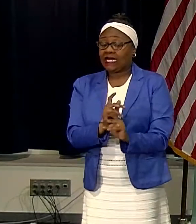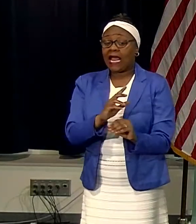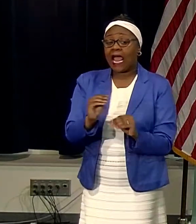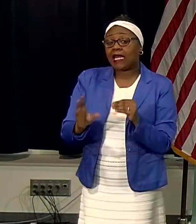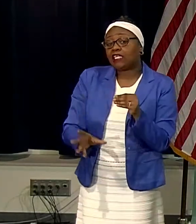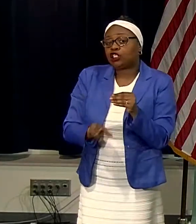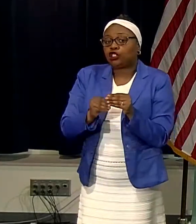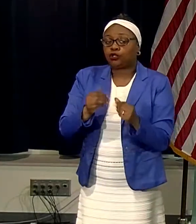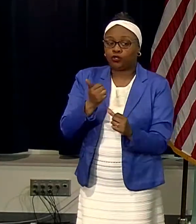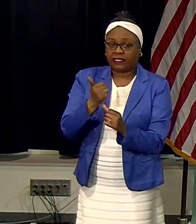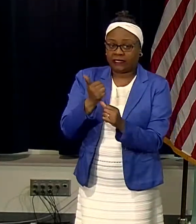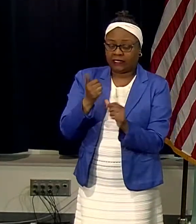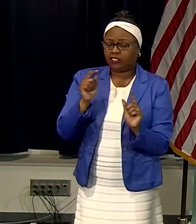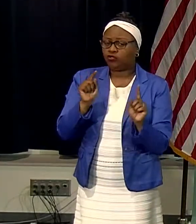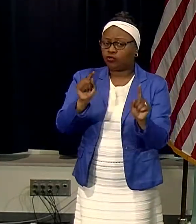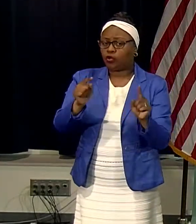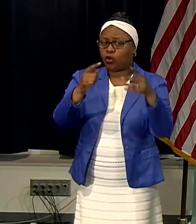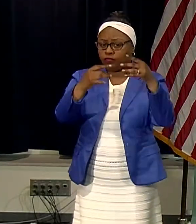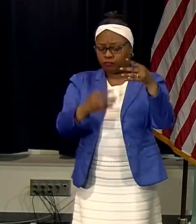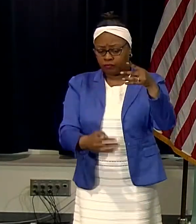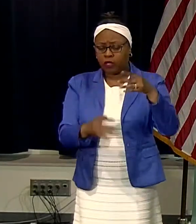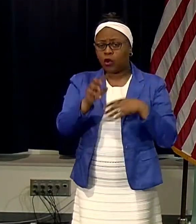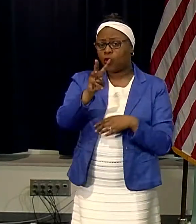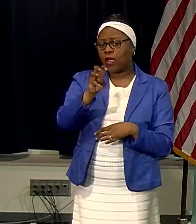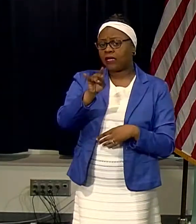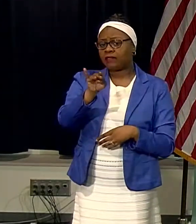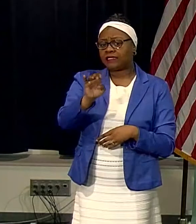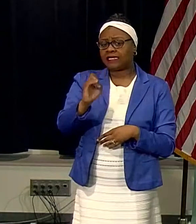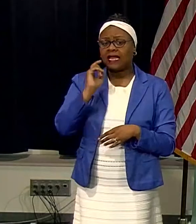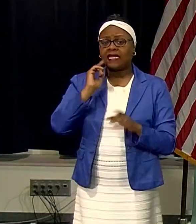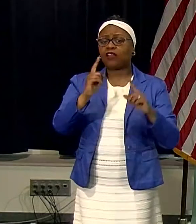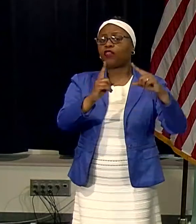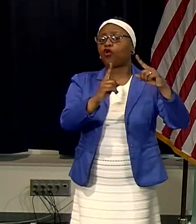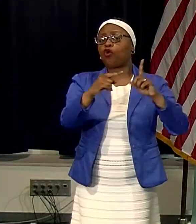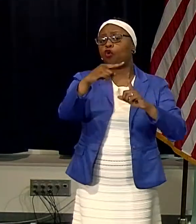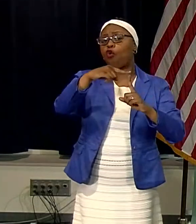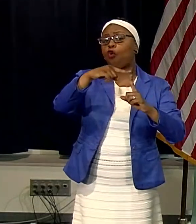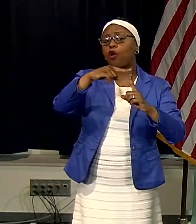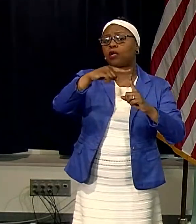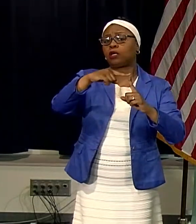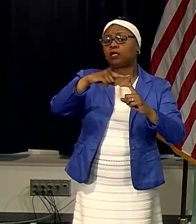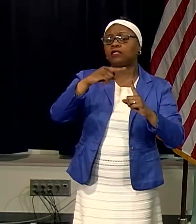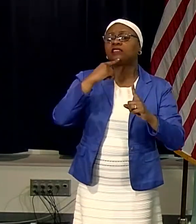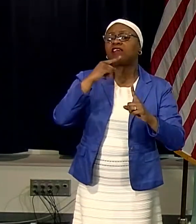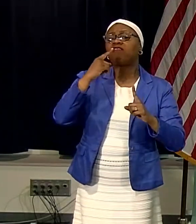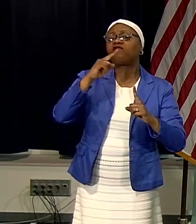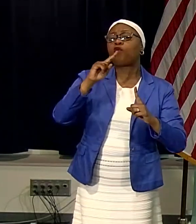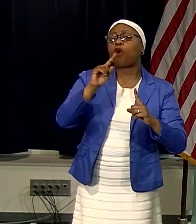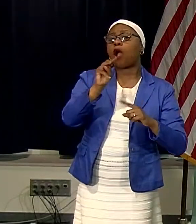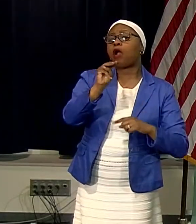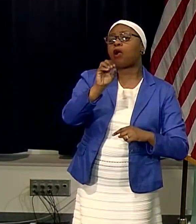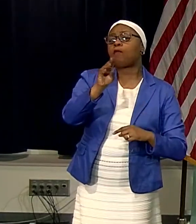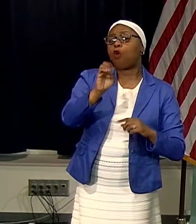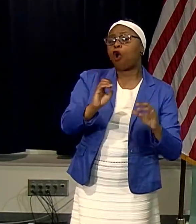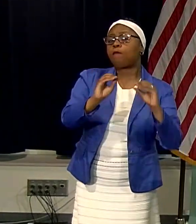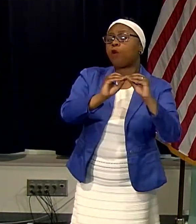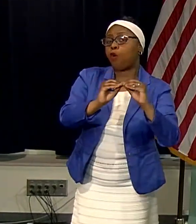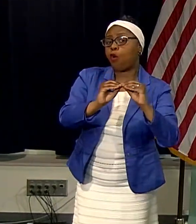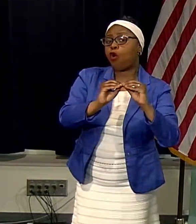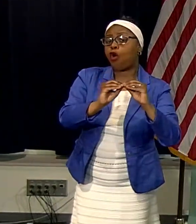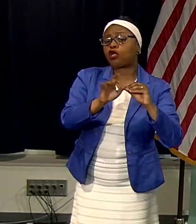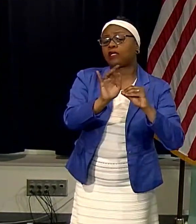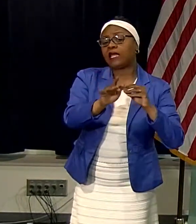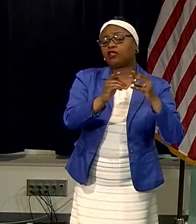So if you visit our website, in the corner option, there is an option for more. And if you scroll down, there's a link that'll take you to that